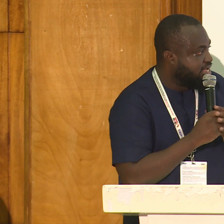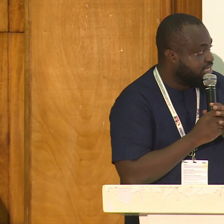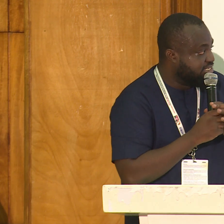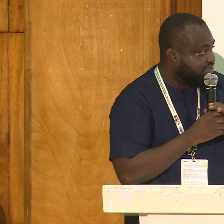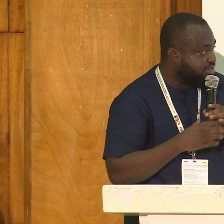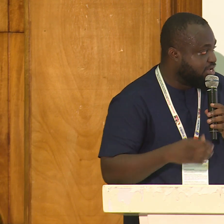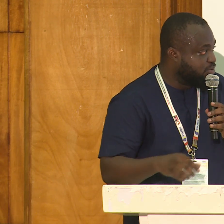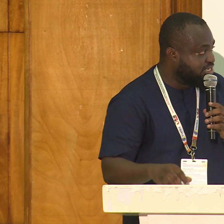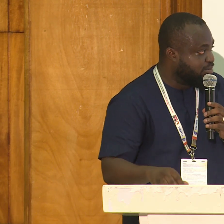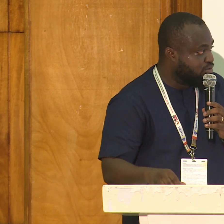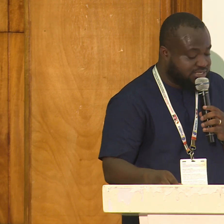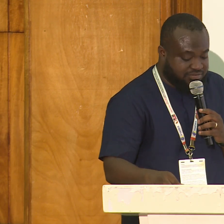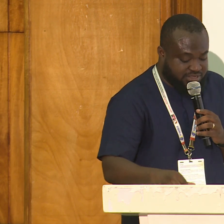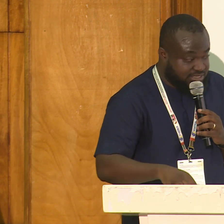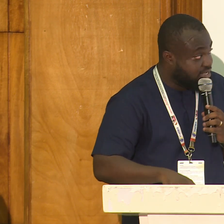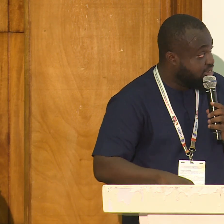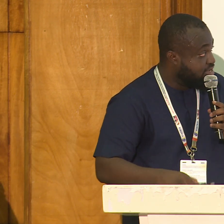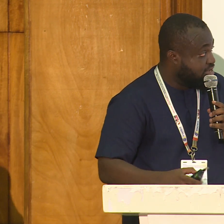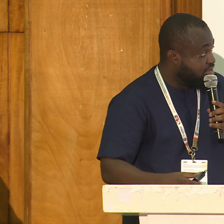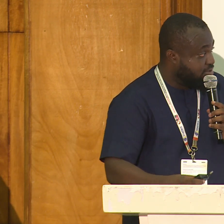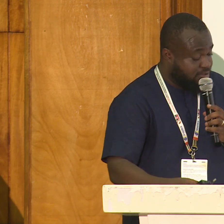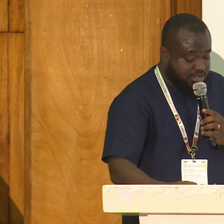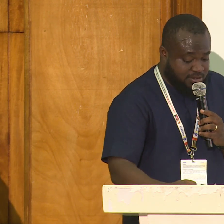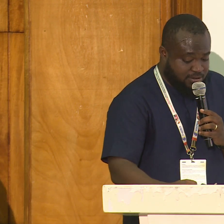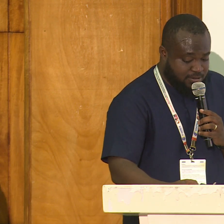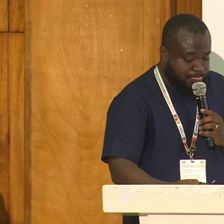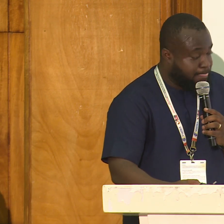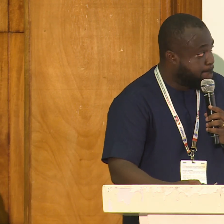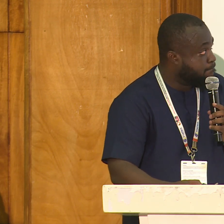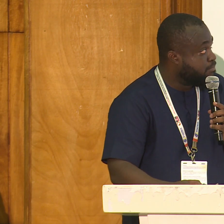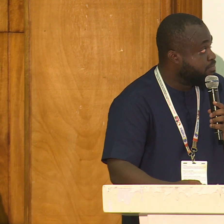and achieving equitable service.